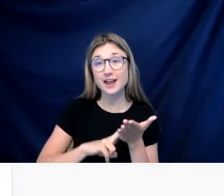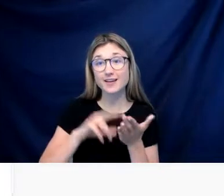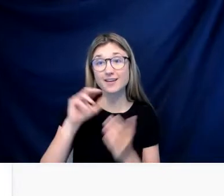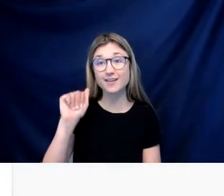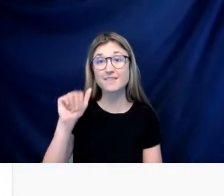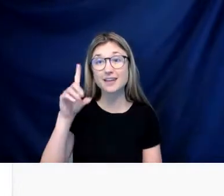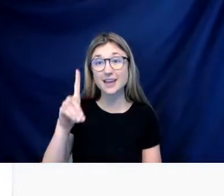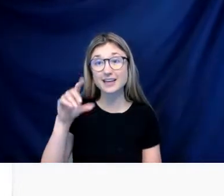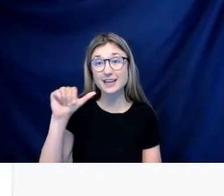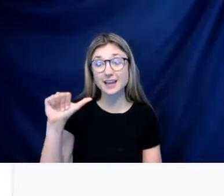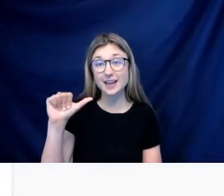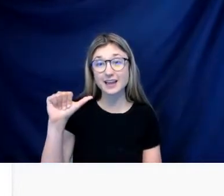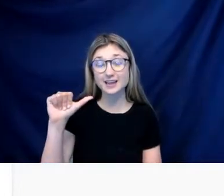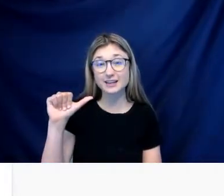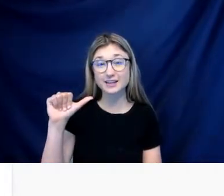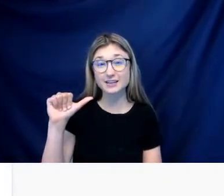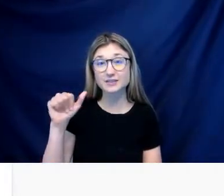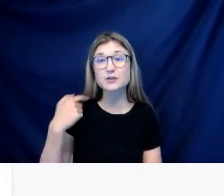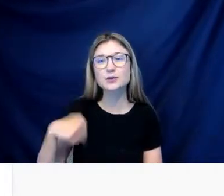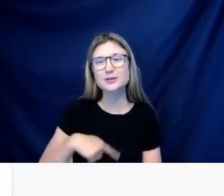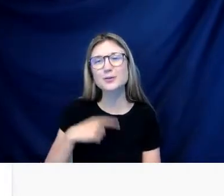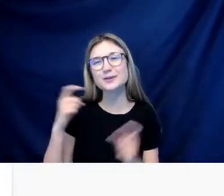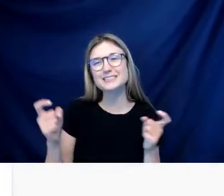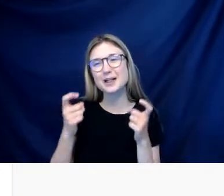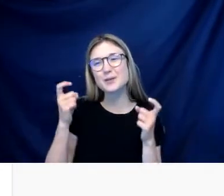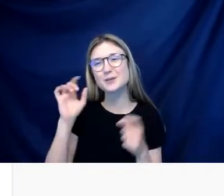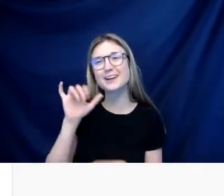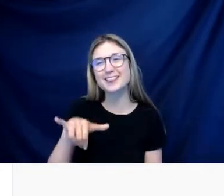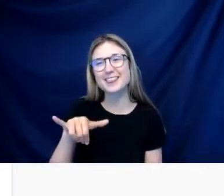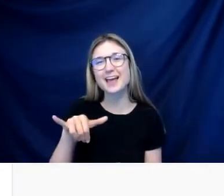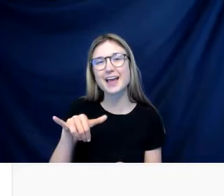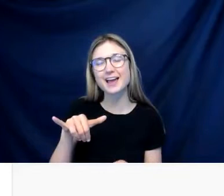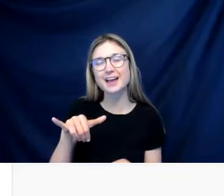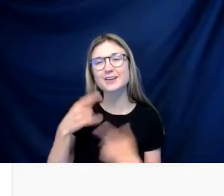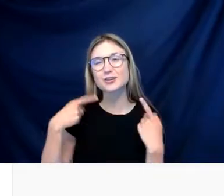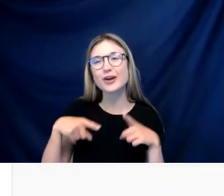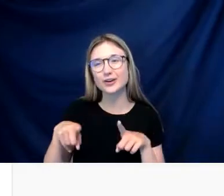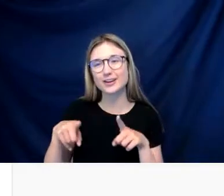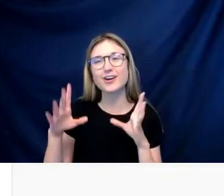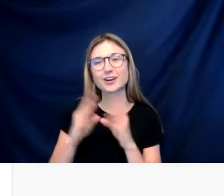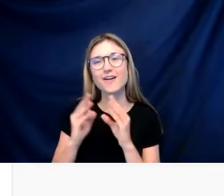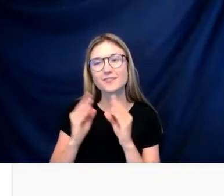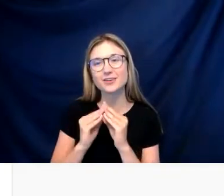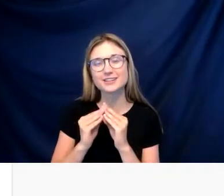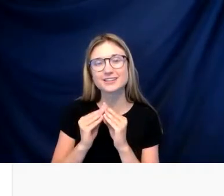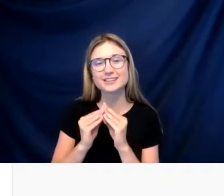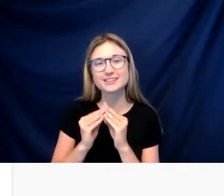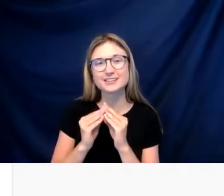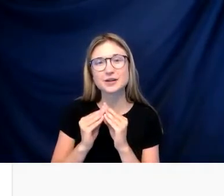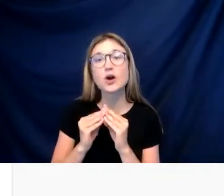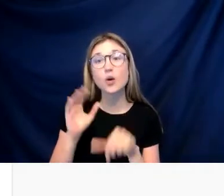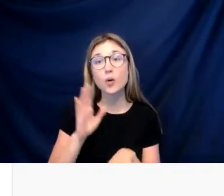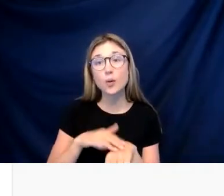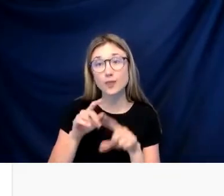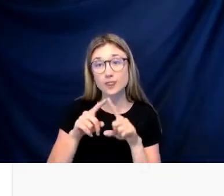Disabilities Day. So we're kind of celebrating that in the spirit of our conference. So on the screen, we